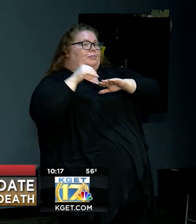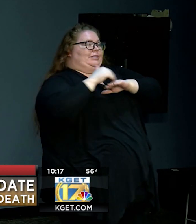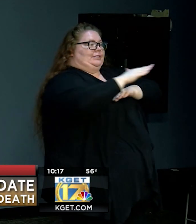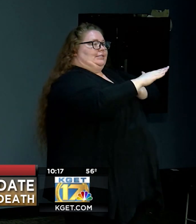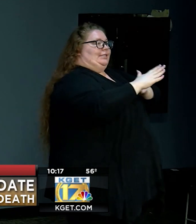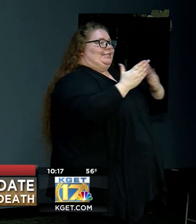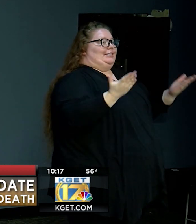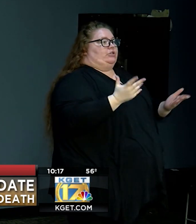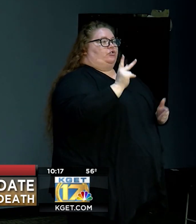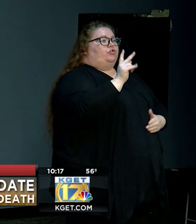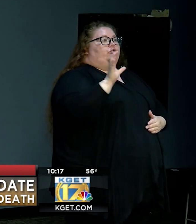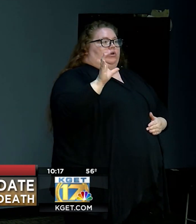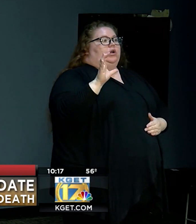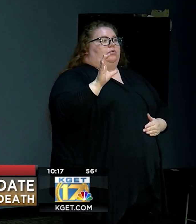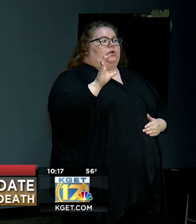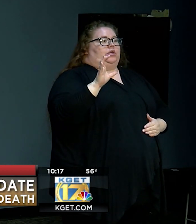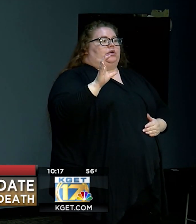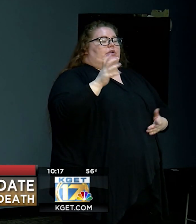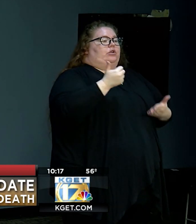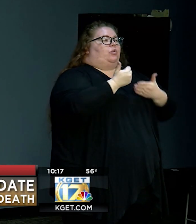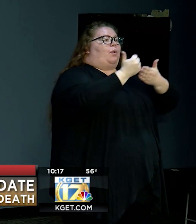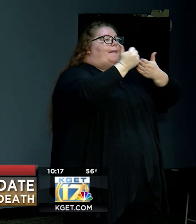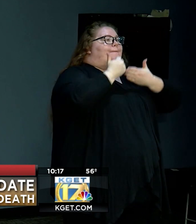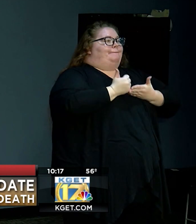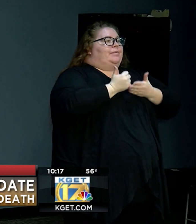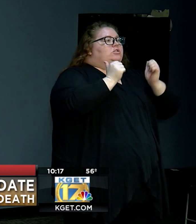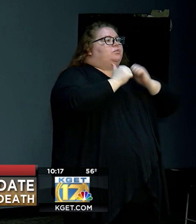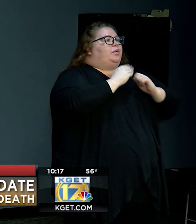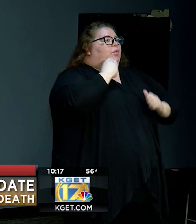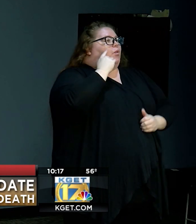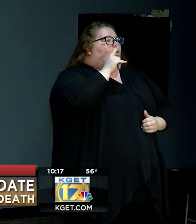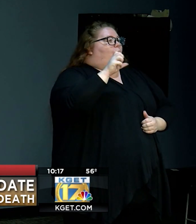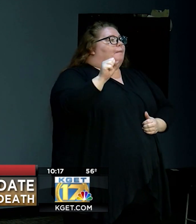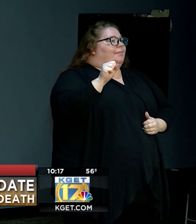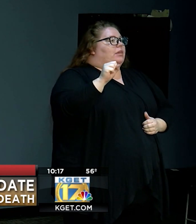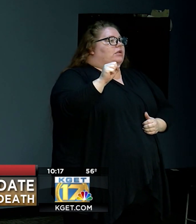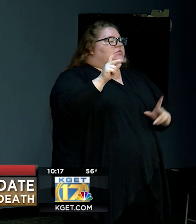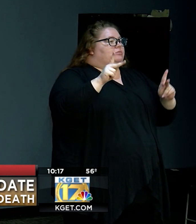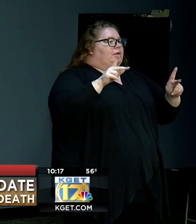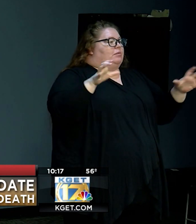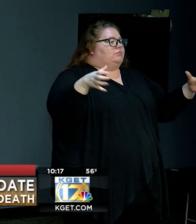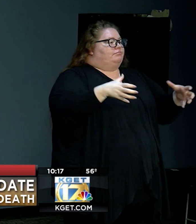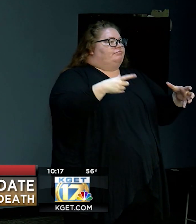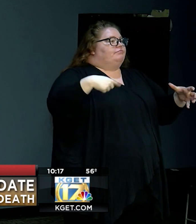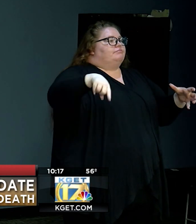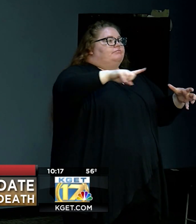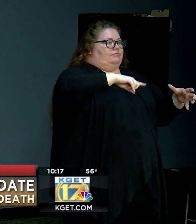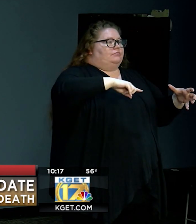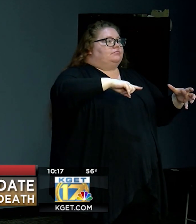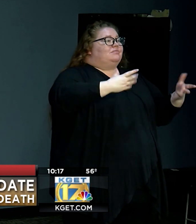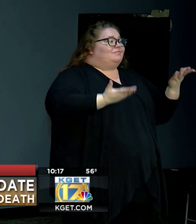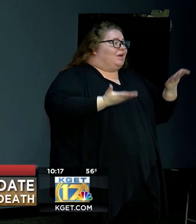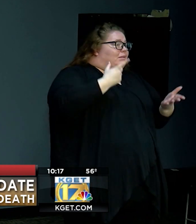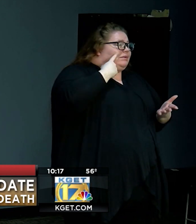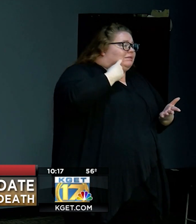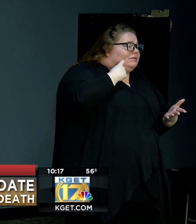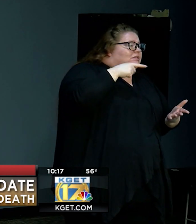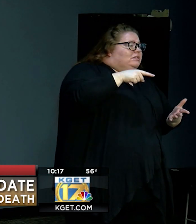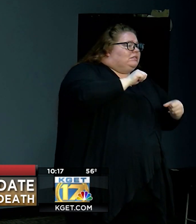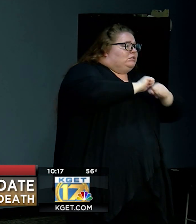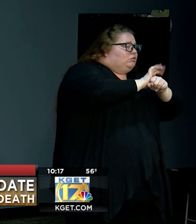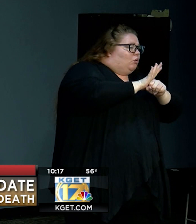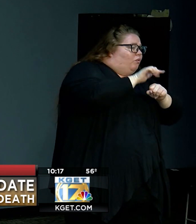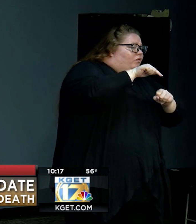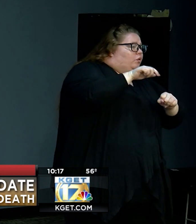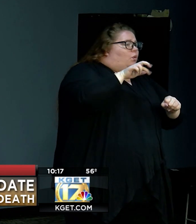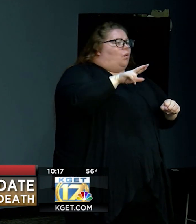address the homeless population that are either suspected of being a case of COVID-19